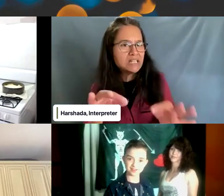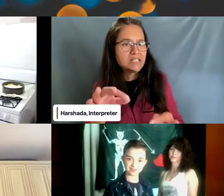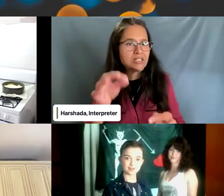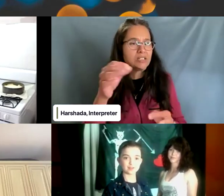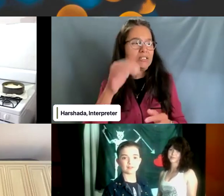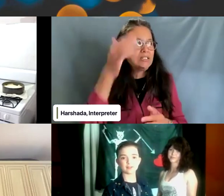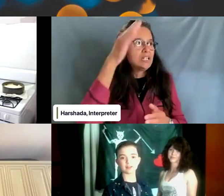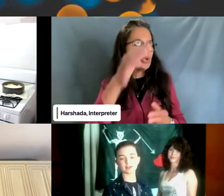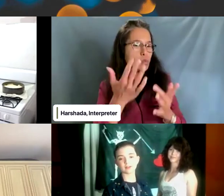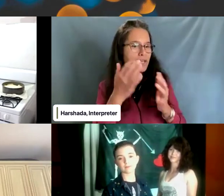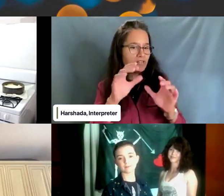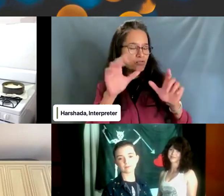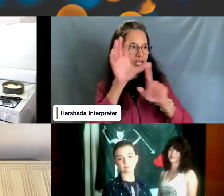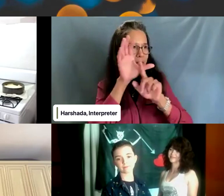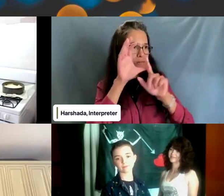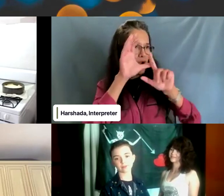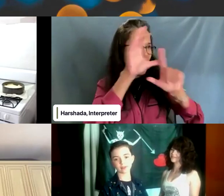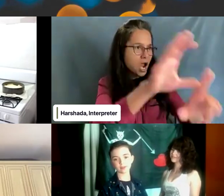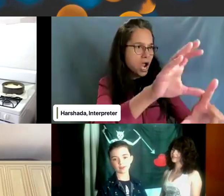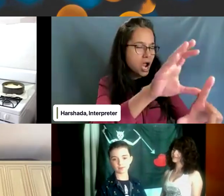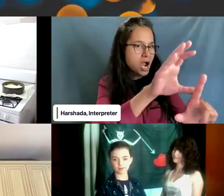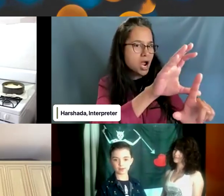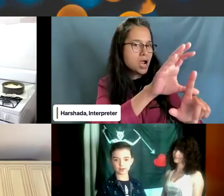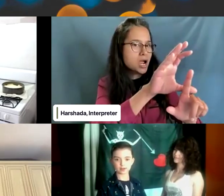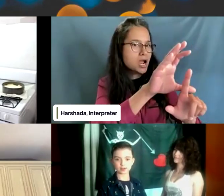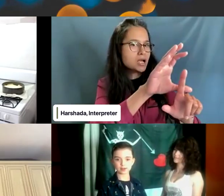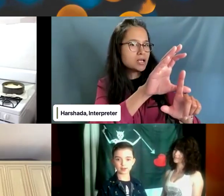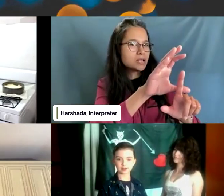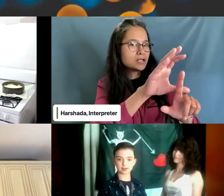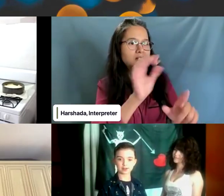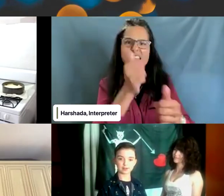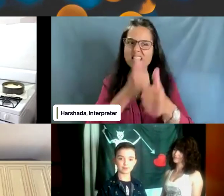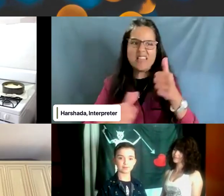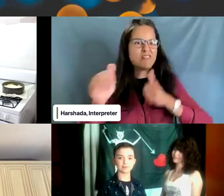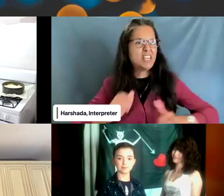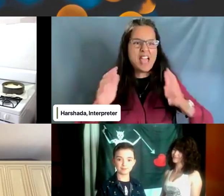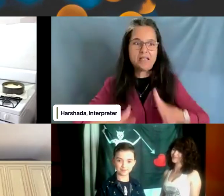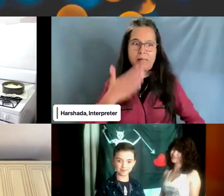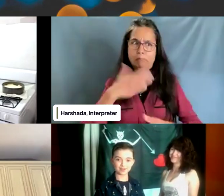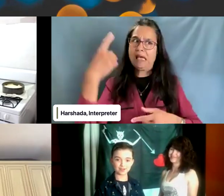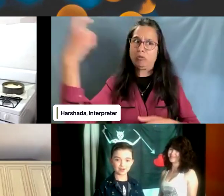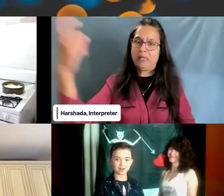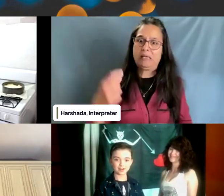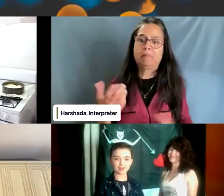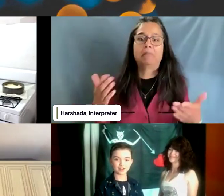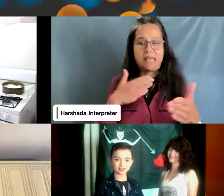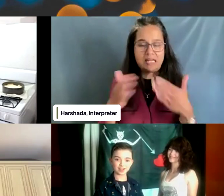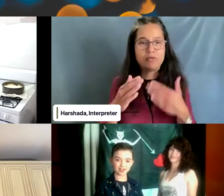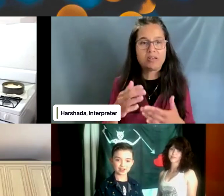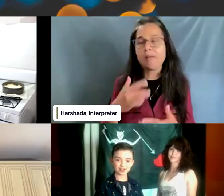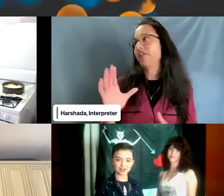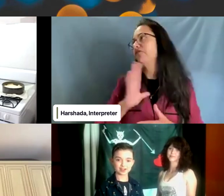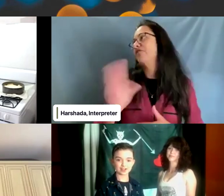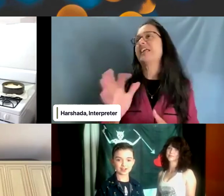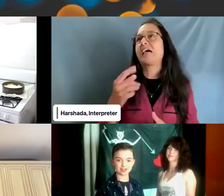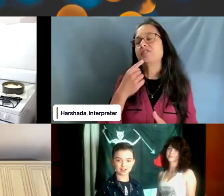to come into position. And this is every actor's nightmare, by the way. I just go, fine, I'm just gonna say